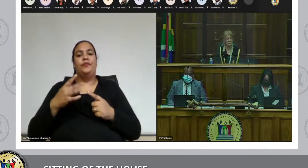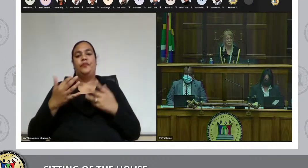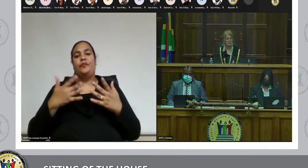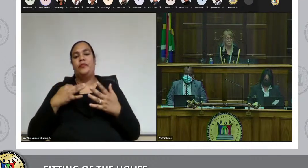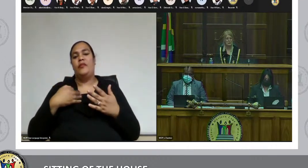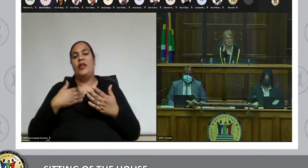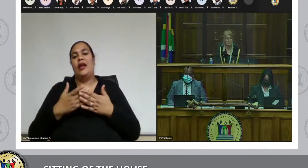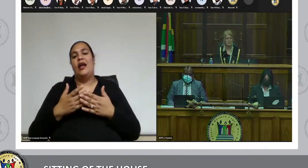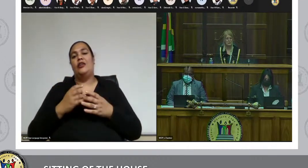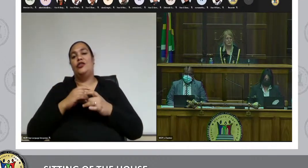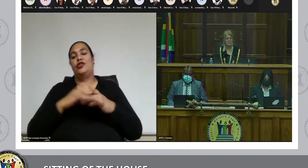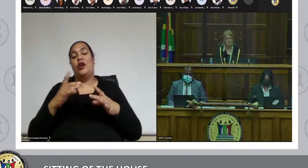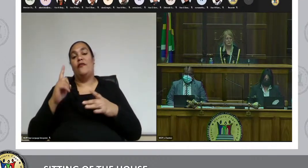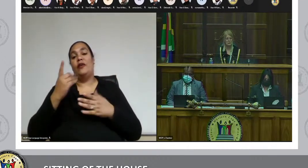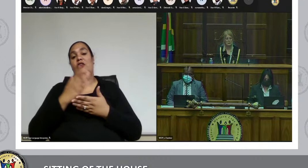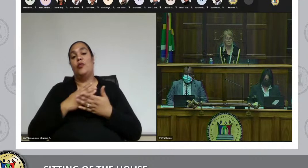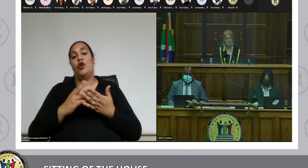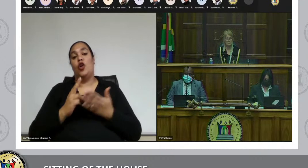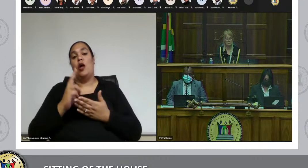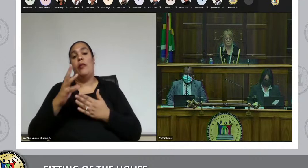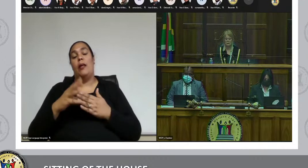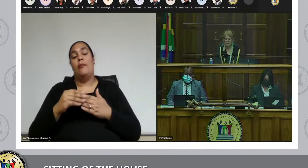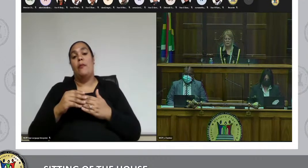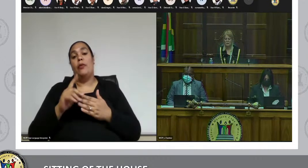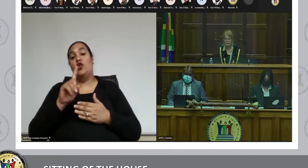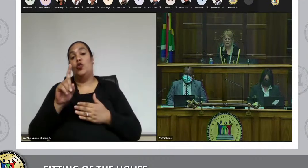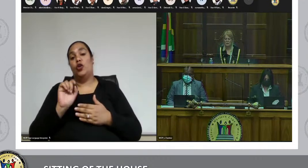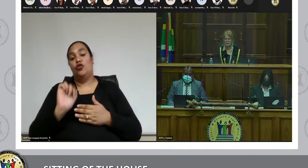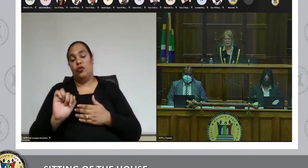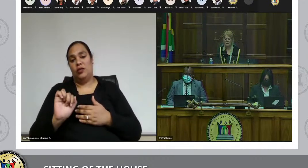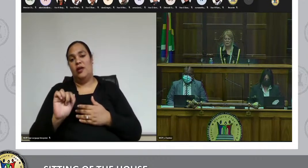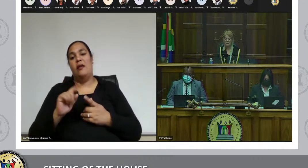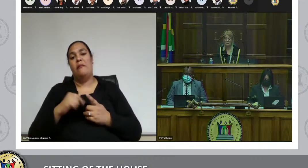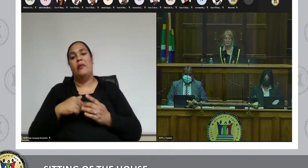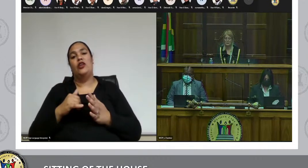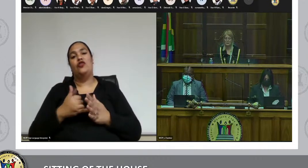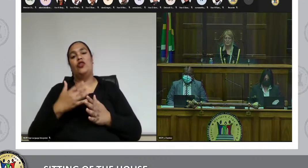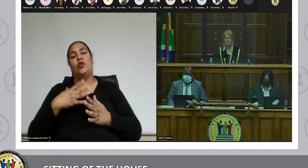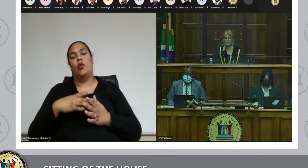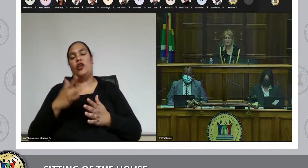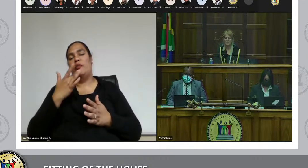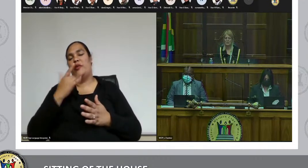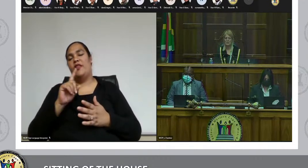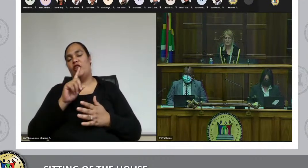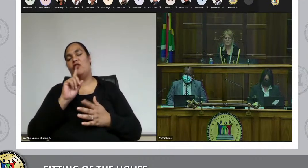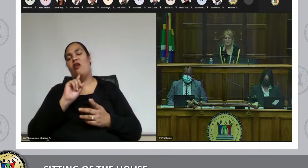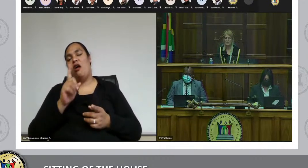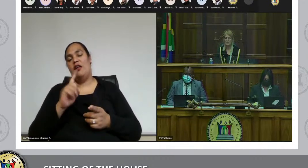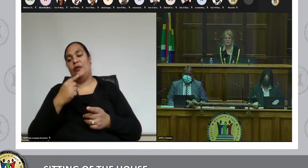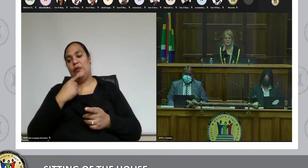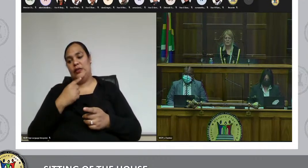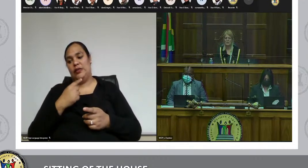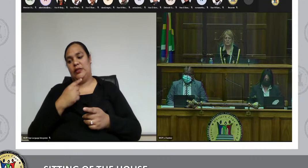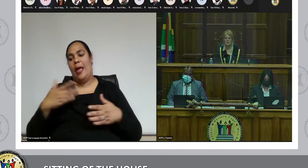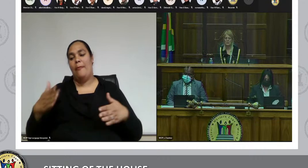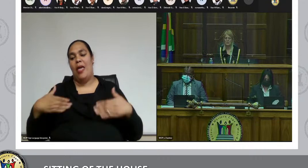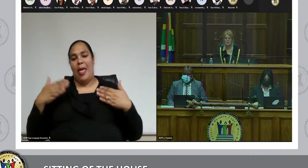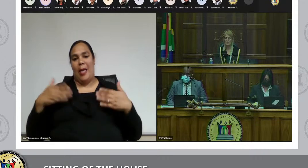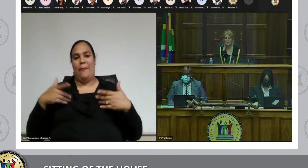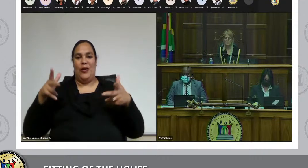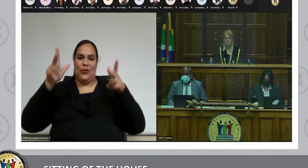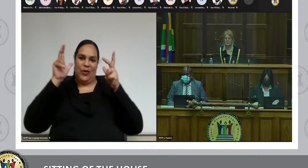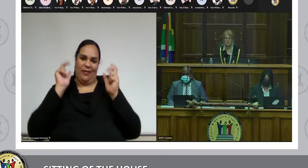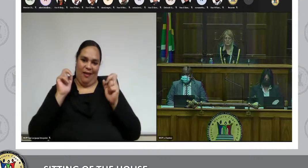with the first part of the Honourable Member's question. And I just want to preface this answer by saying I'm so happy to hear